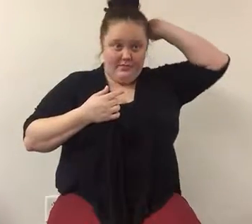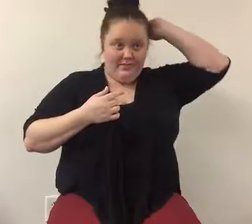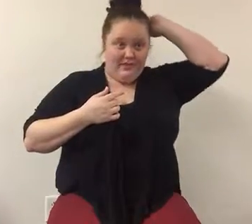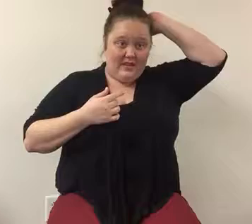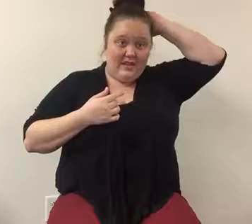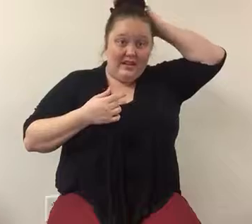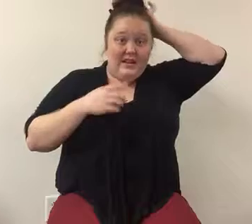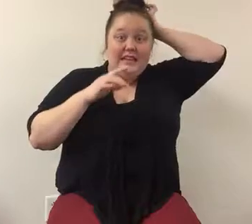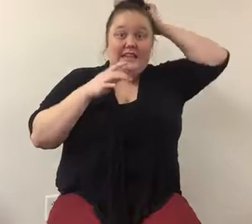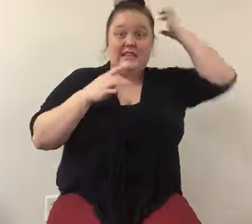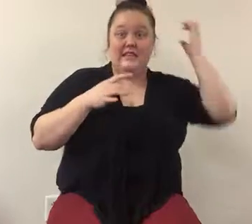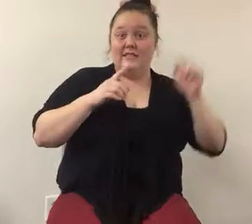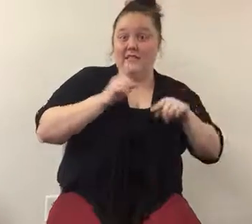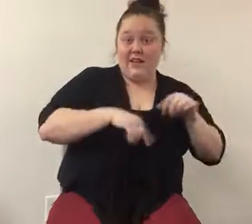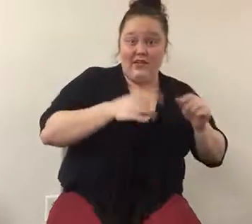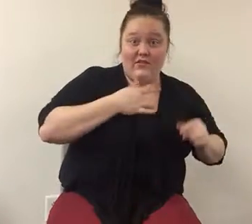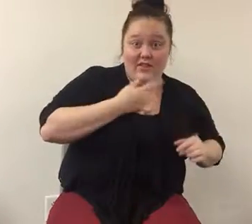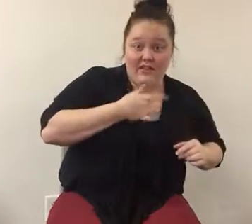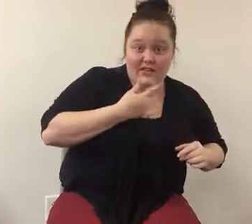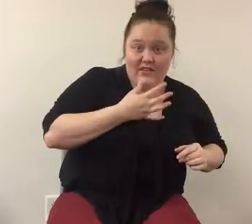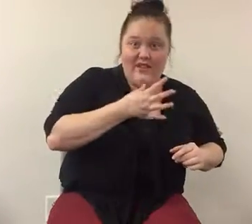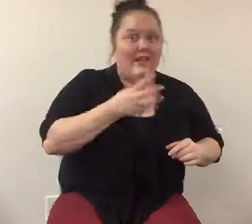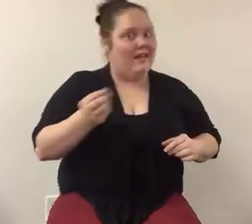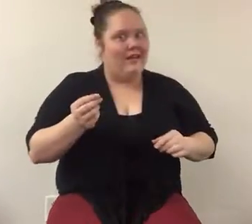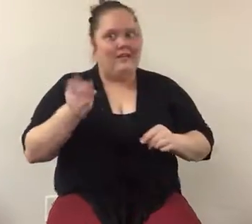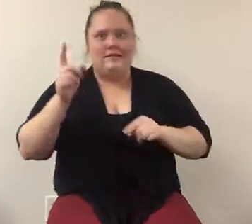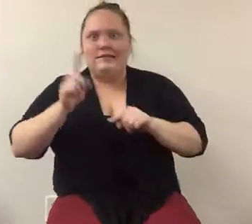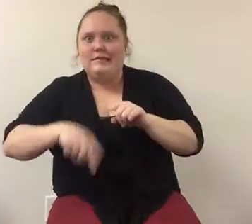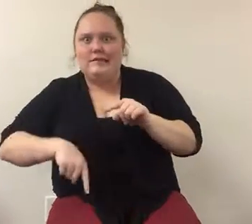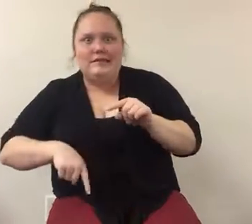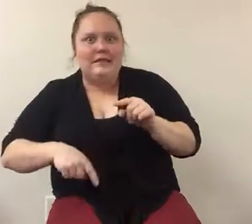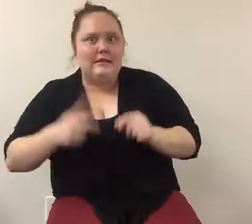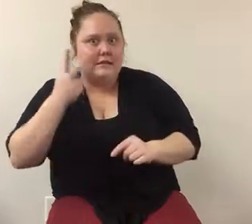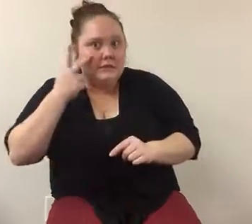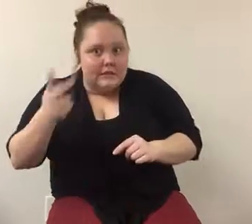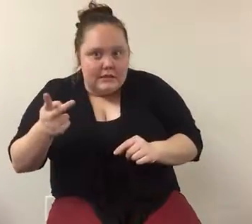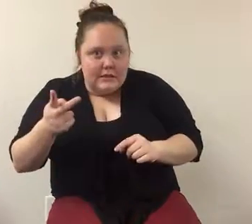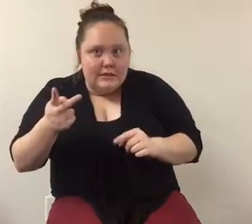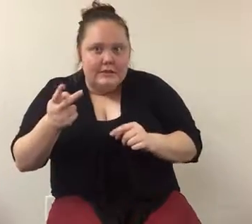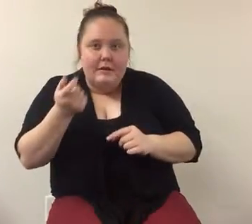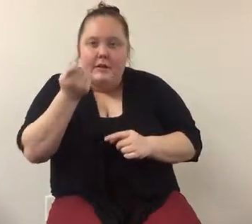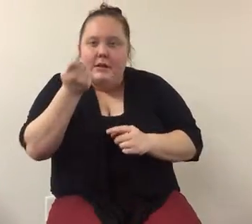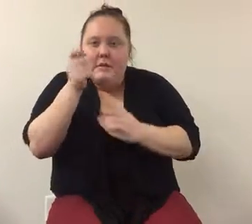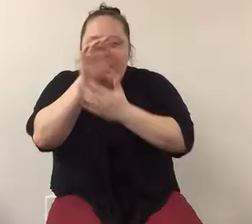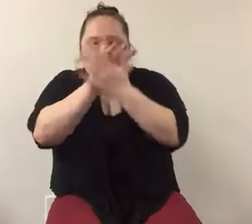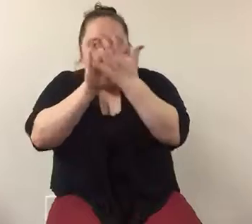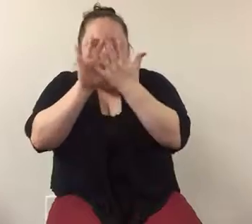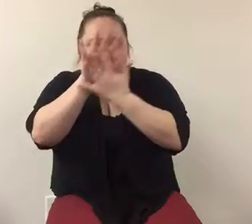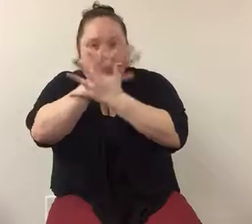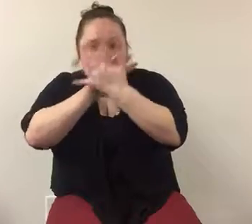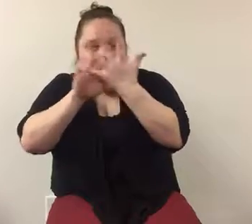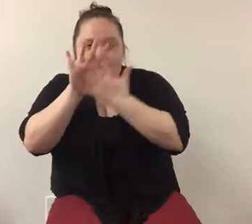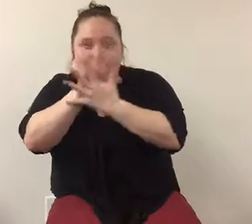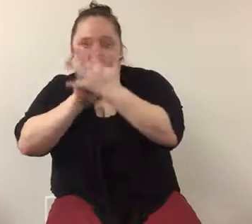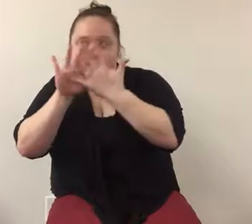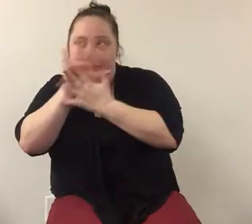happening. So if you don't feel what's happening, you don't see what's happening, you don't really know what's going on. And